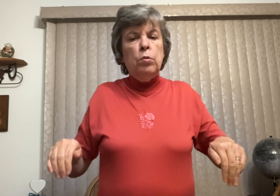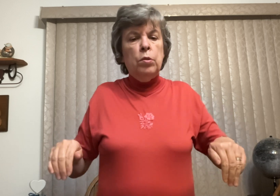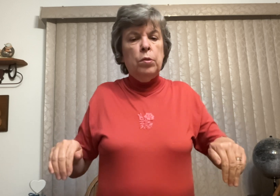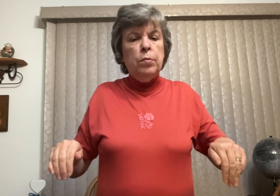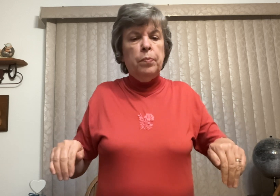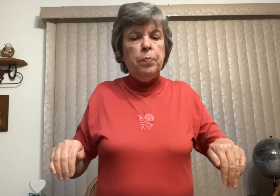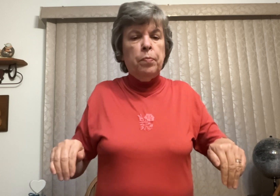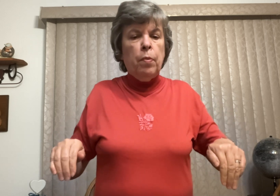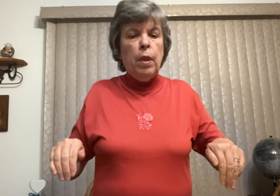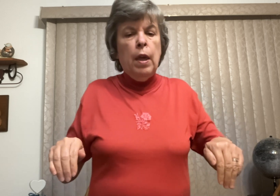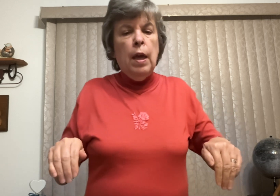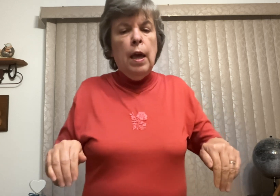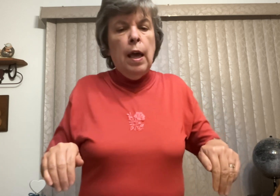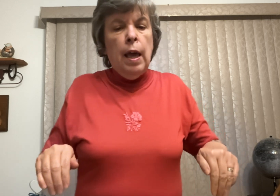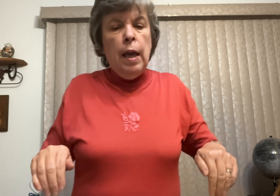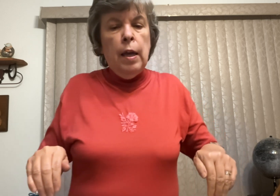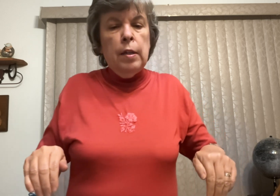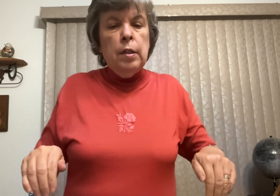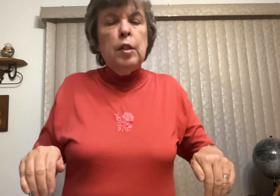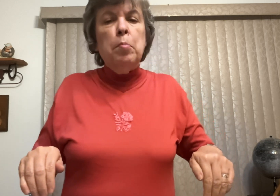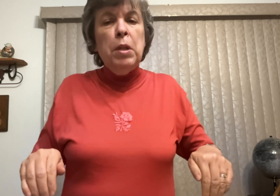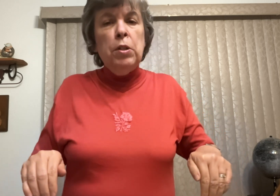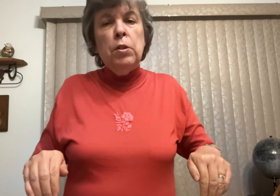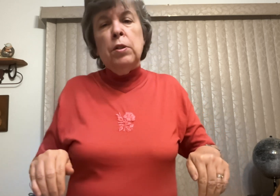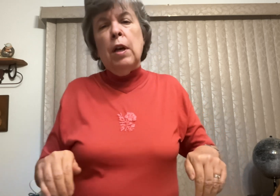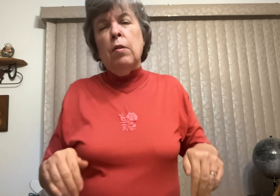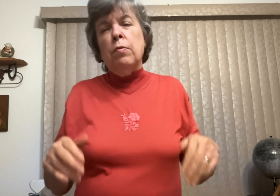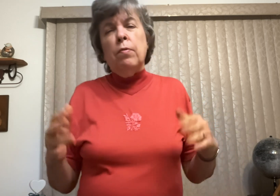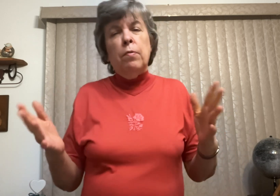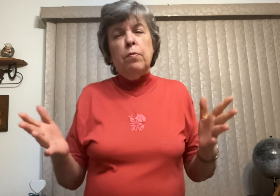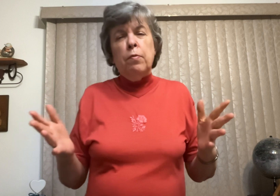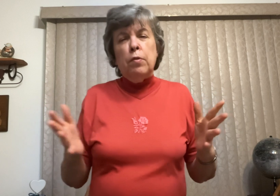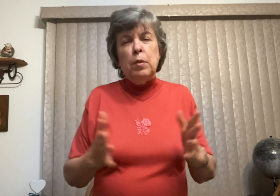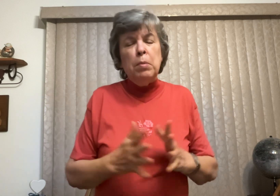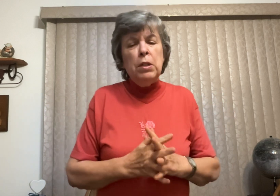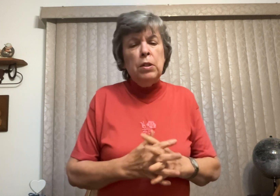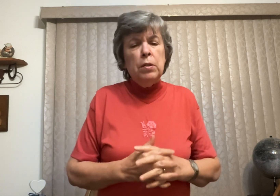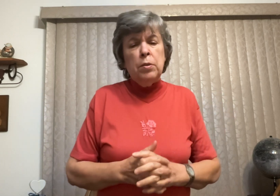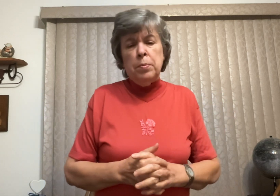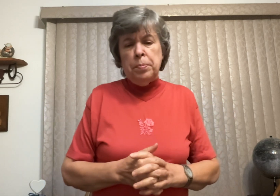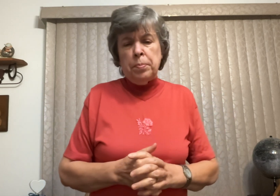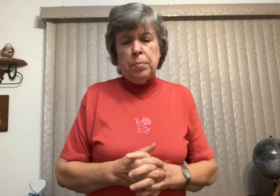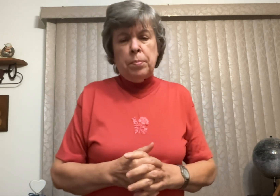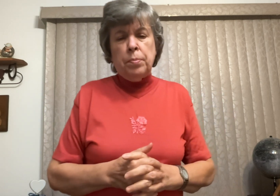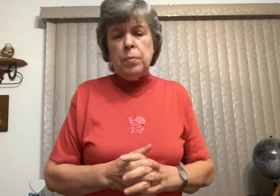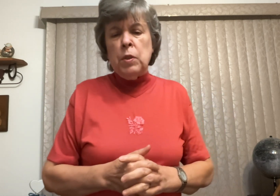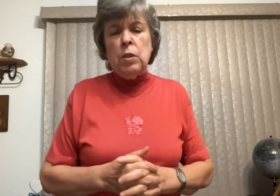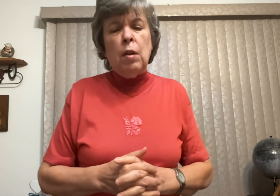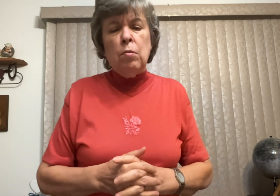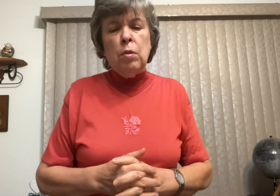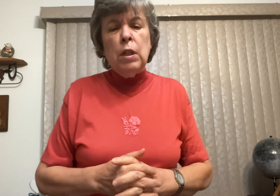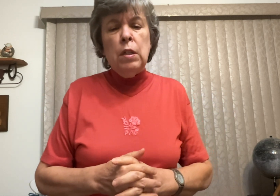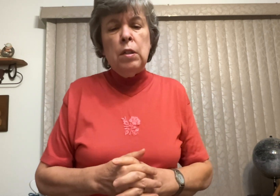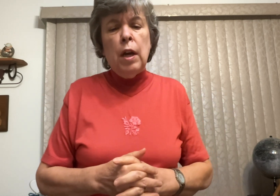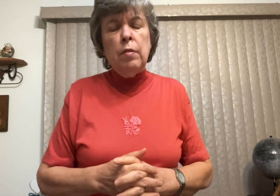thrones and dominions. Now, for dominions, it's not really a sign for